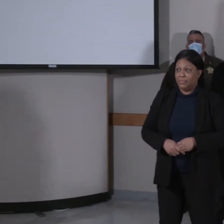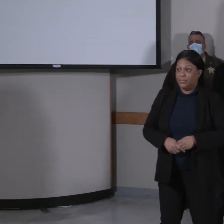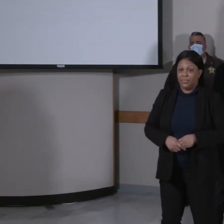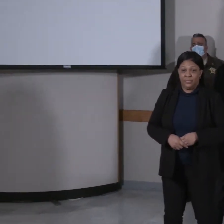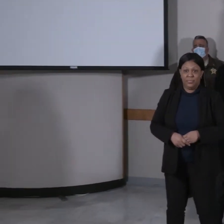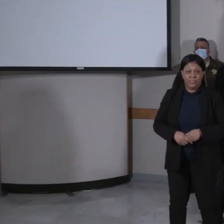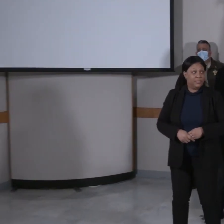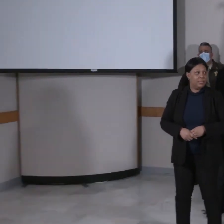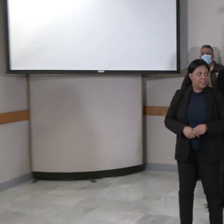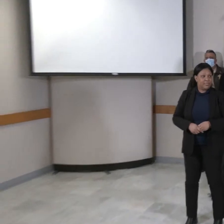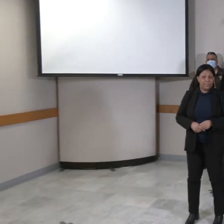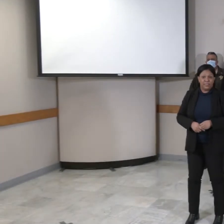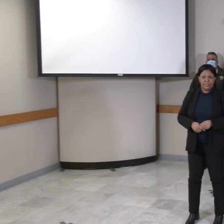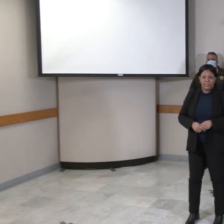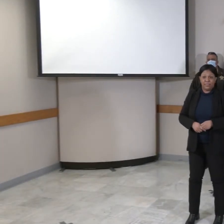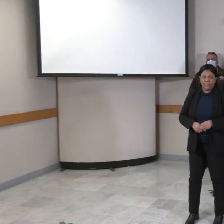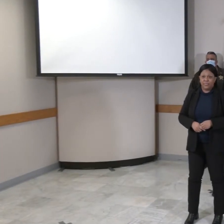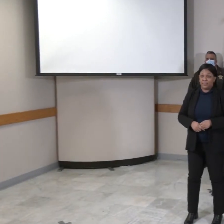The stand light.